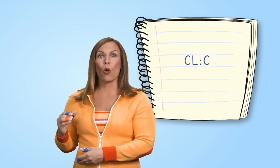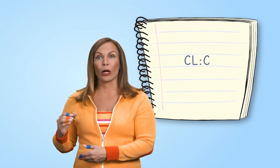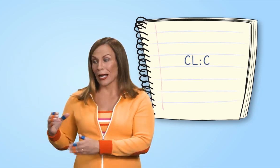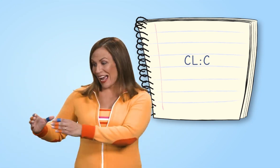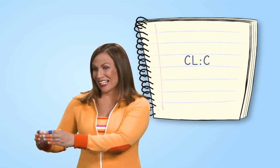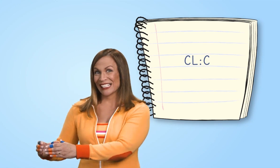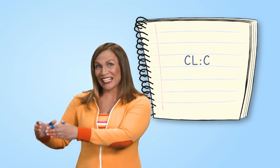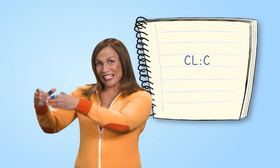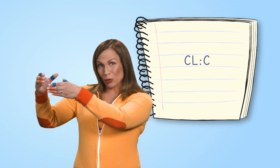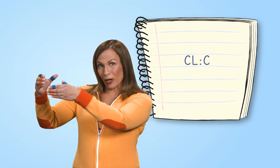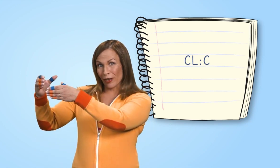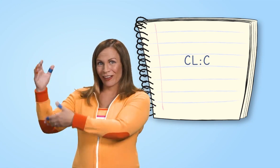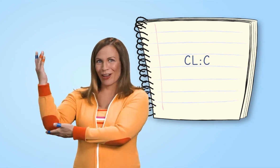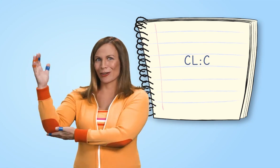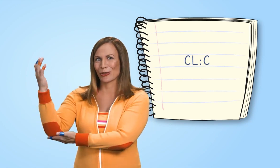or a skinny trunk of a tree.